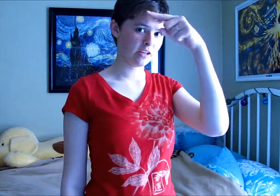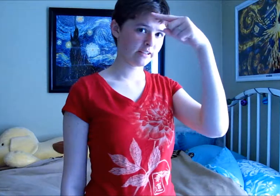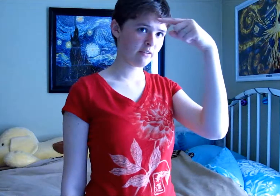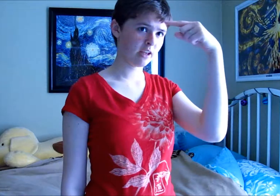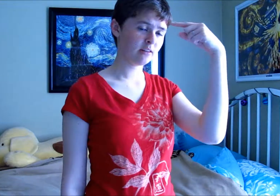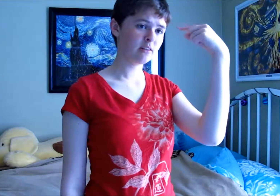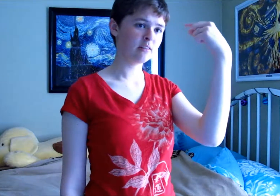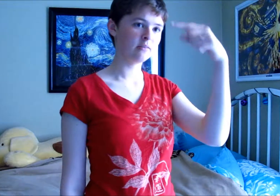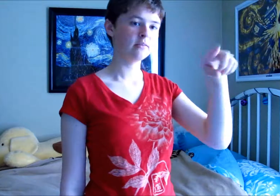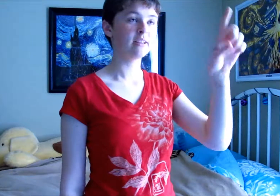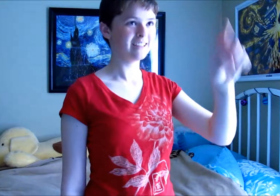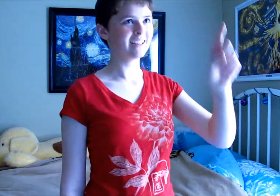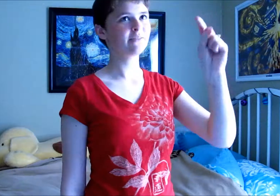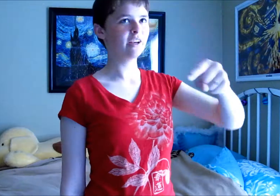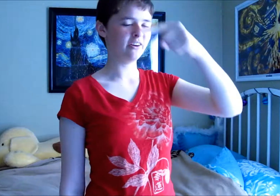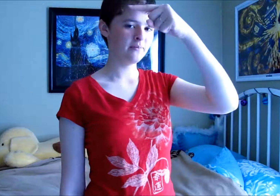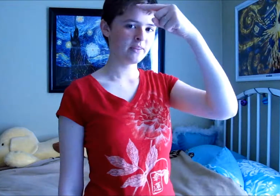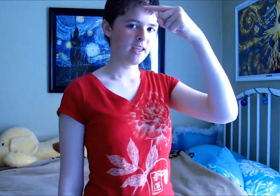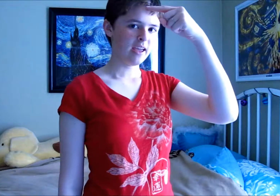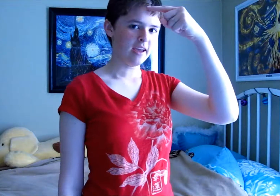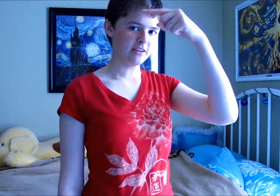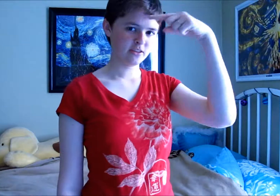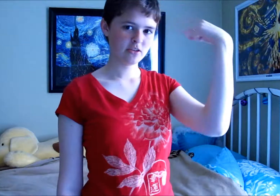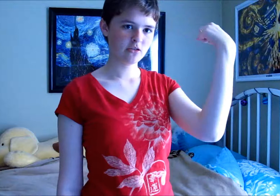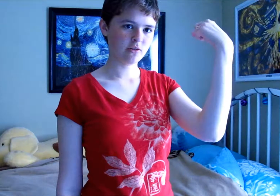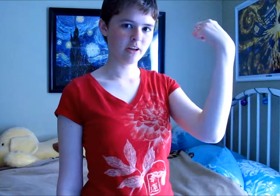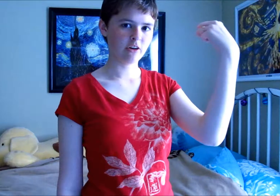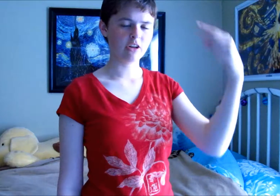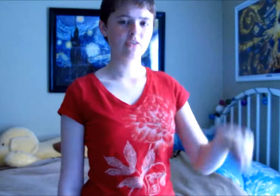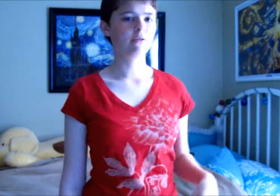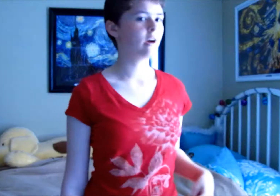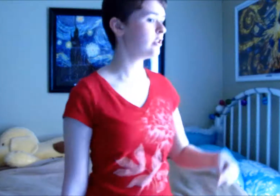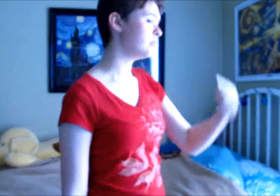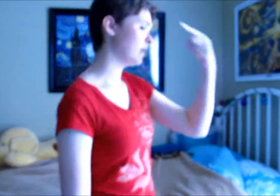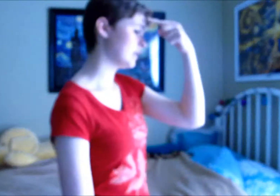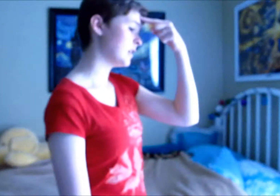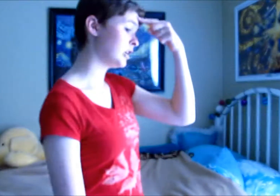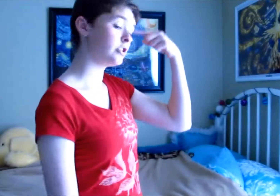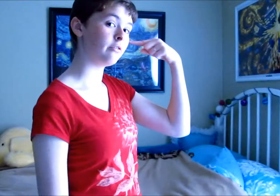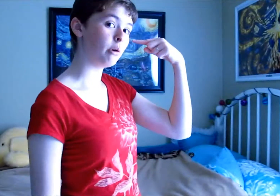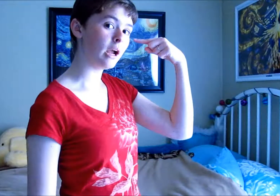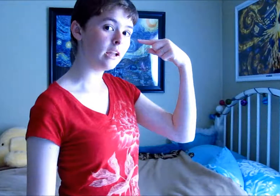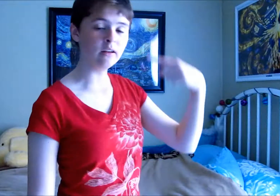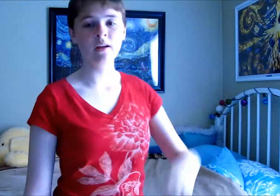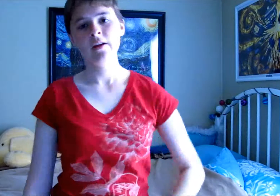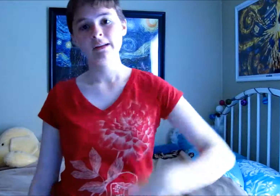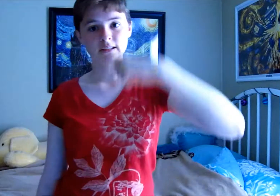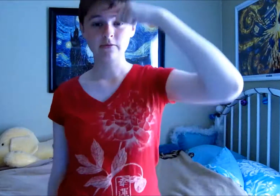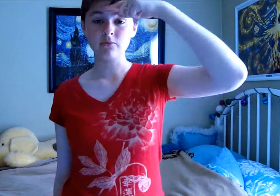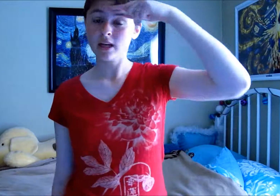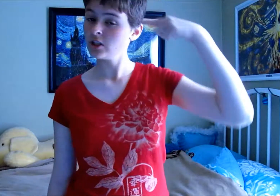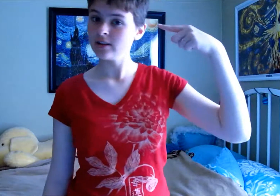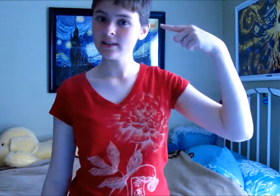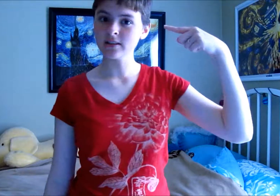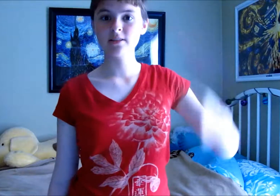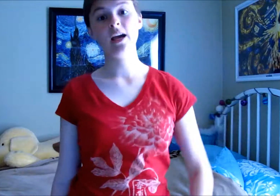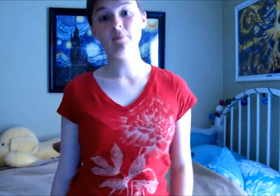index finger, and just drag it across your forehead. Do not touch your forehead, because if you touch it, this is a sign